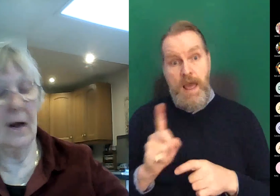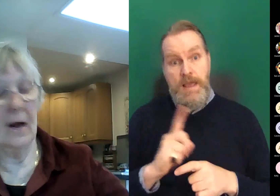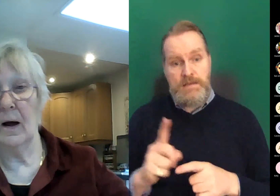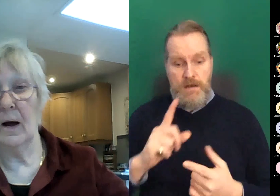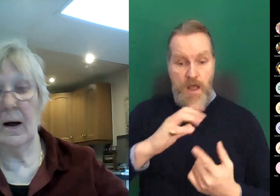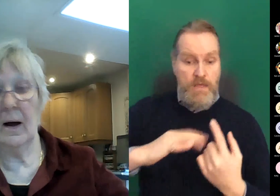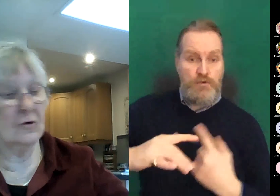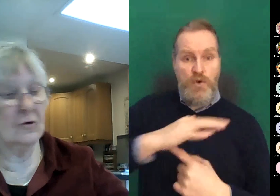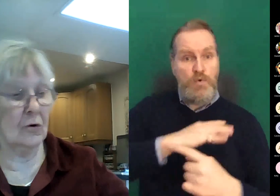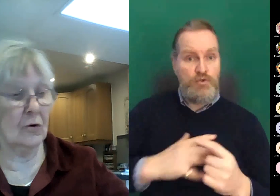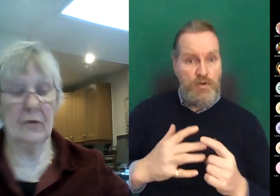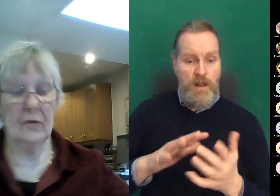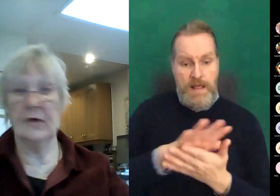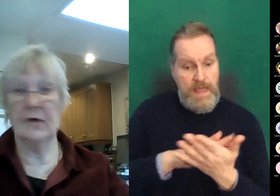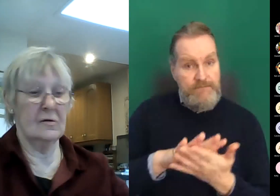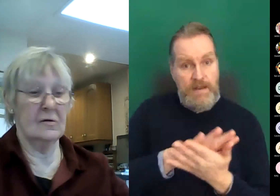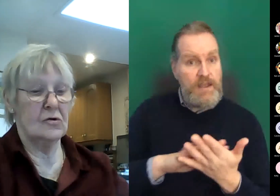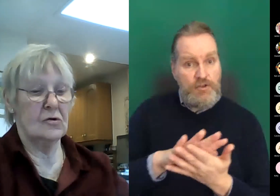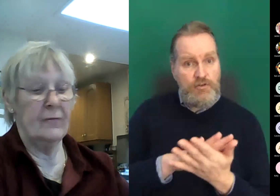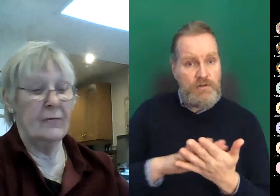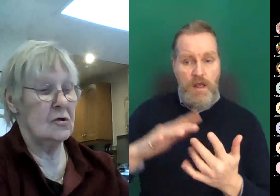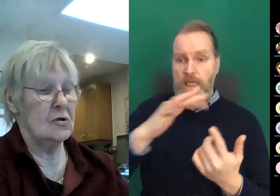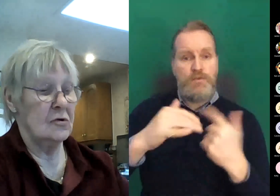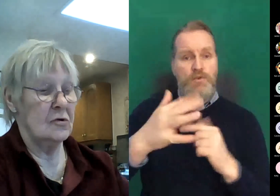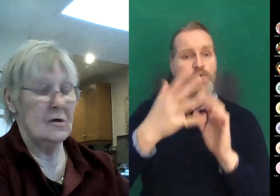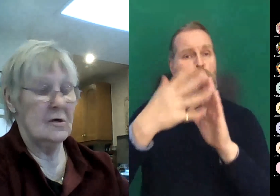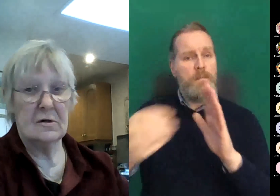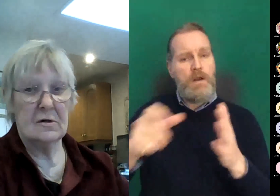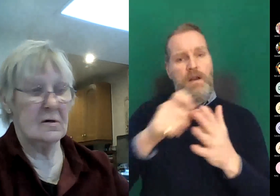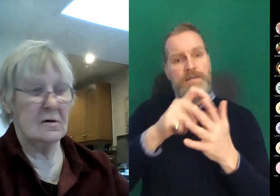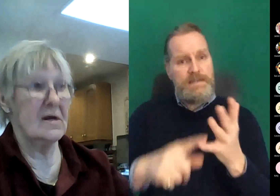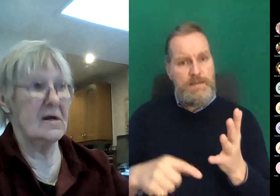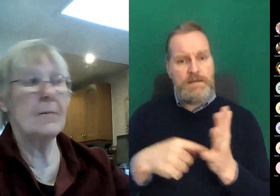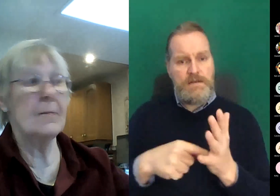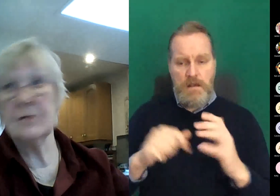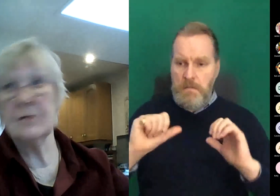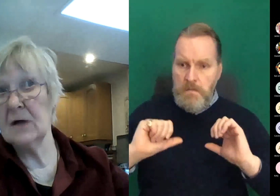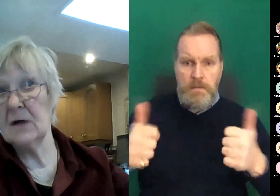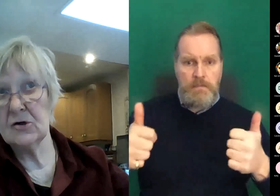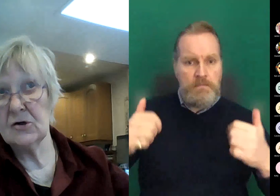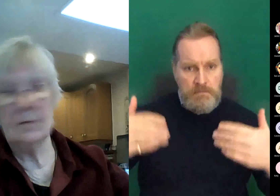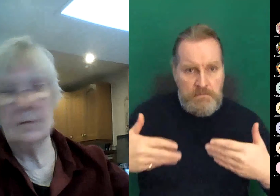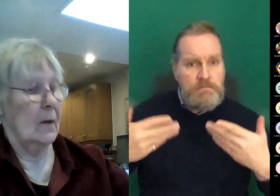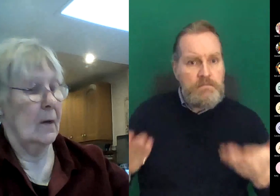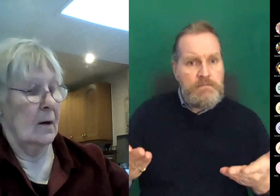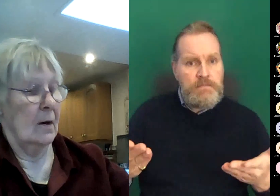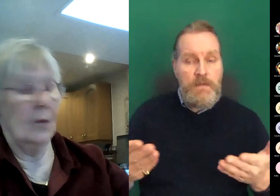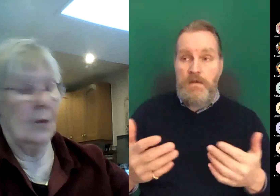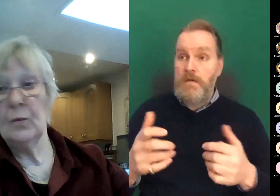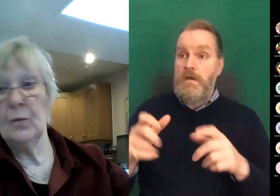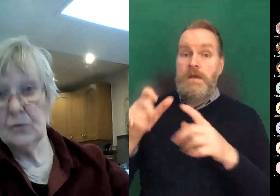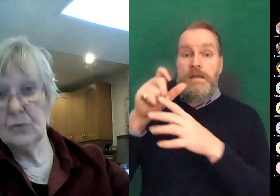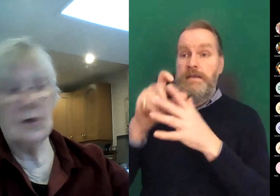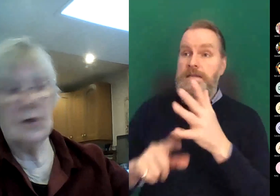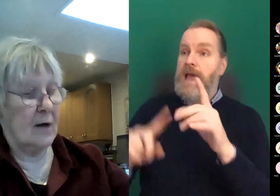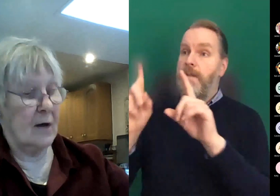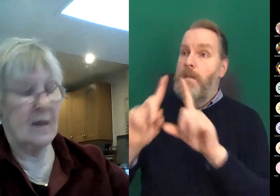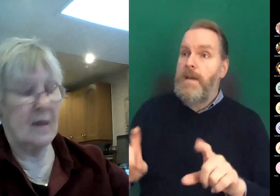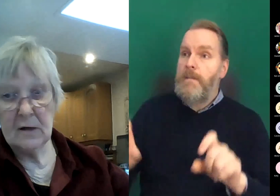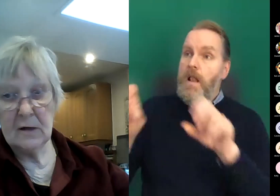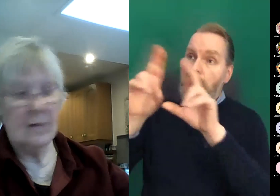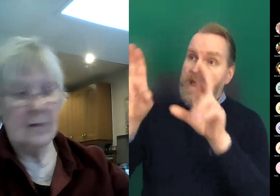definition and took the social definition to Disabled People's International, which